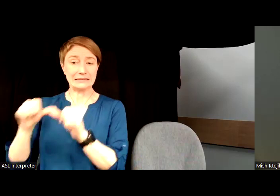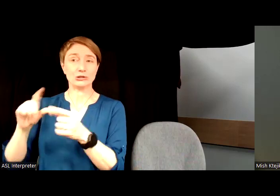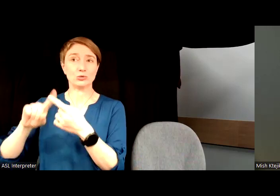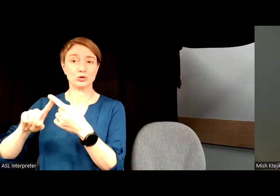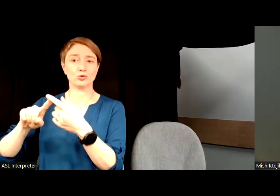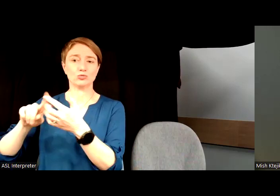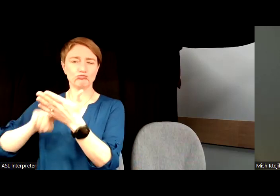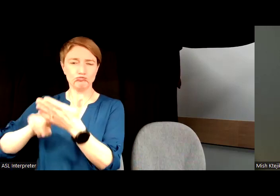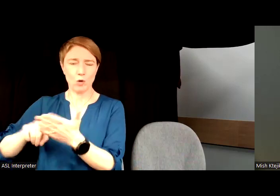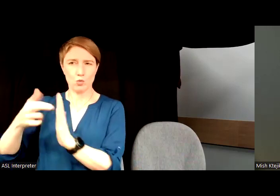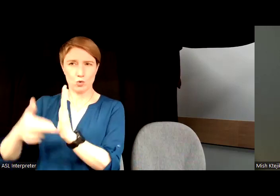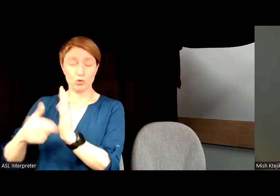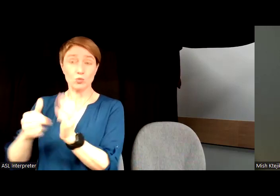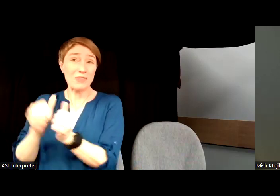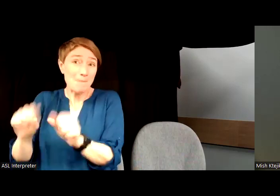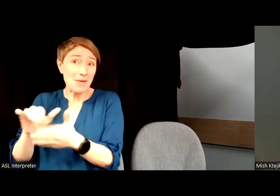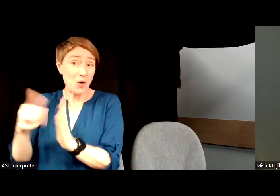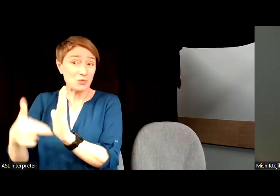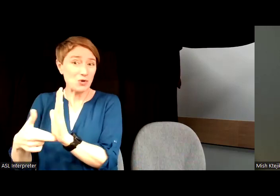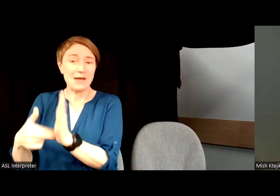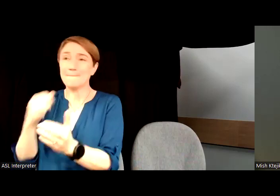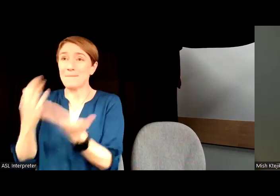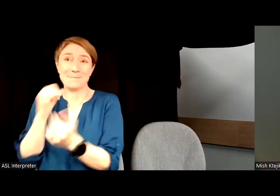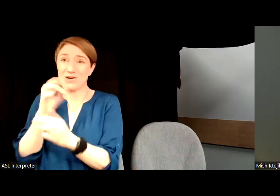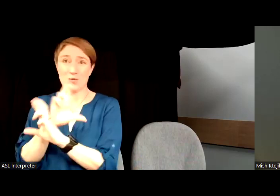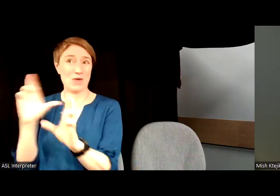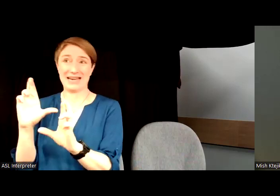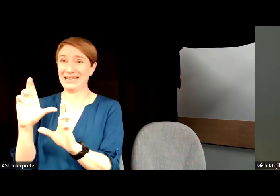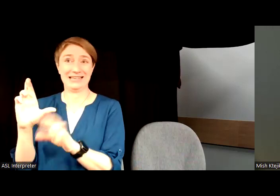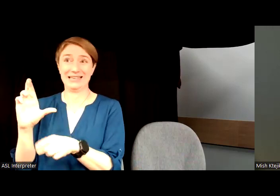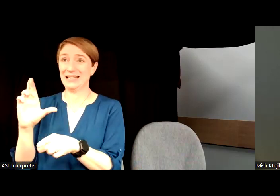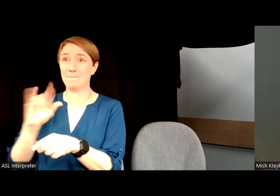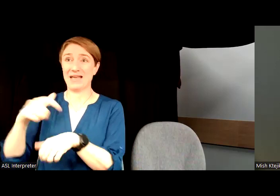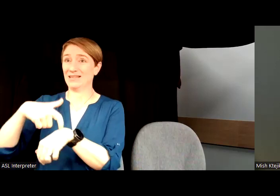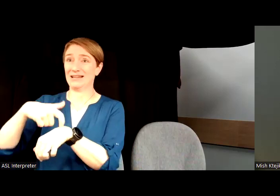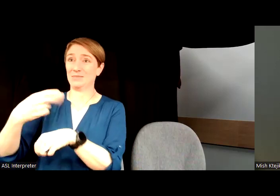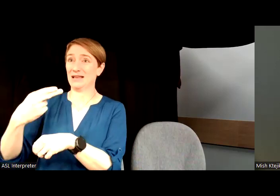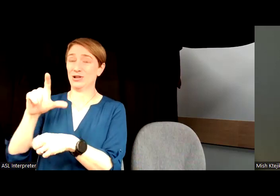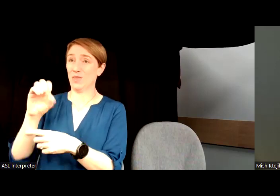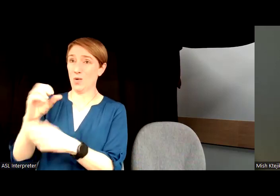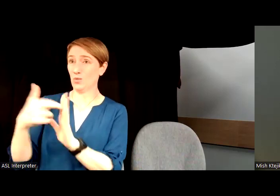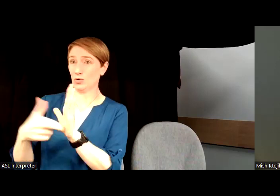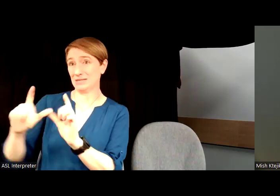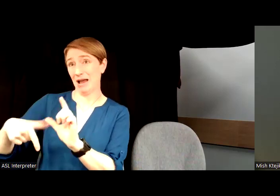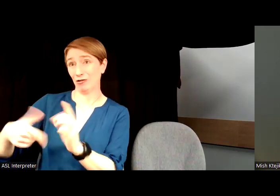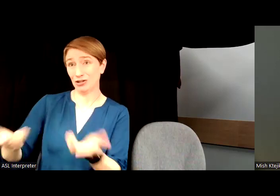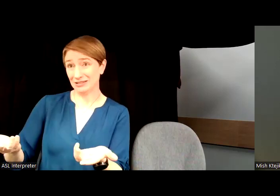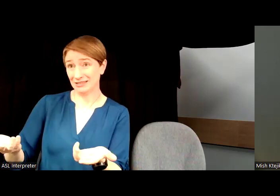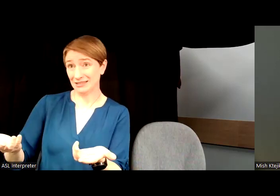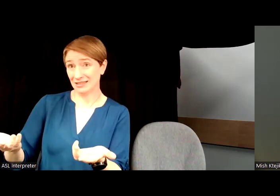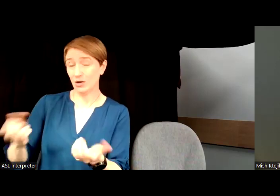the possibility that those rules might not be ready by the time that the HLO rules